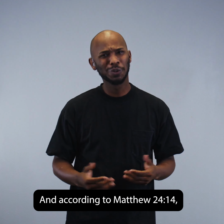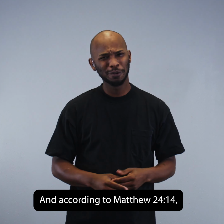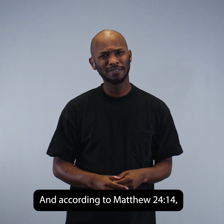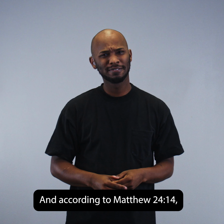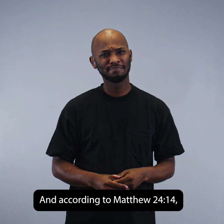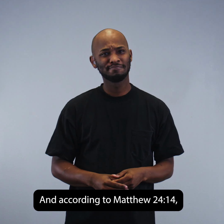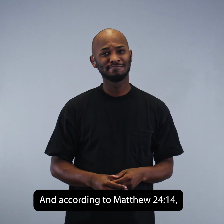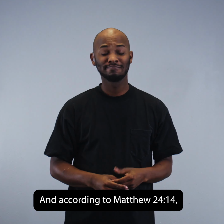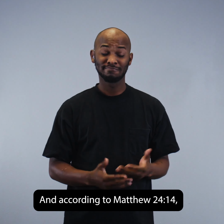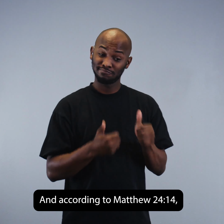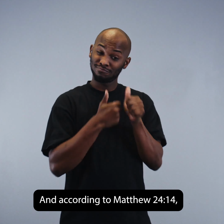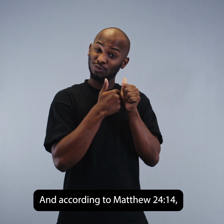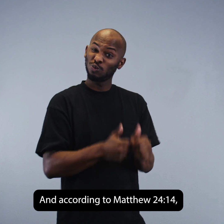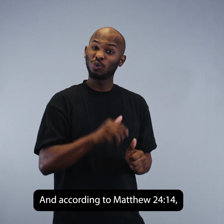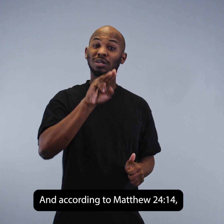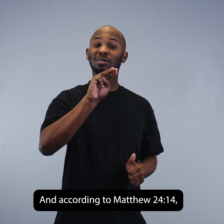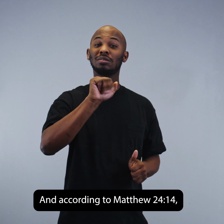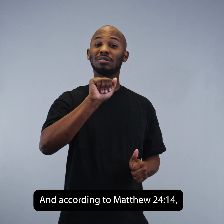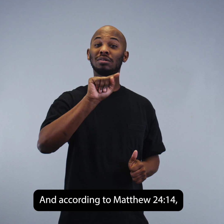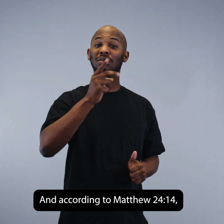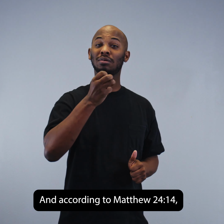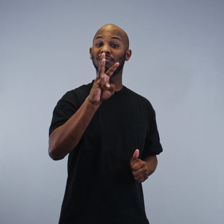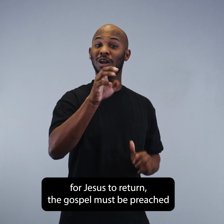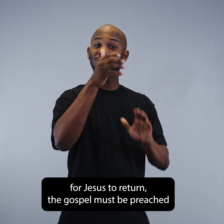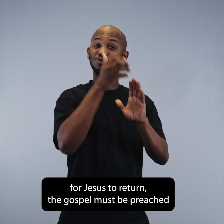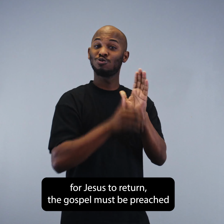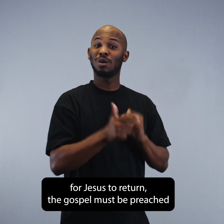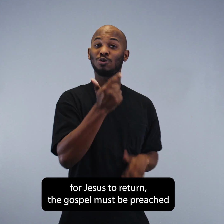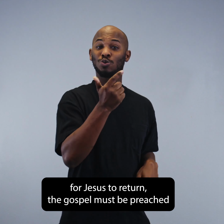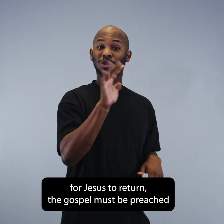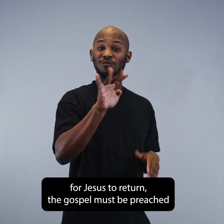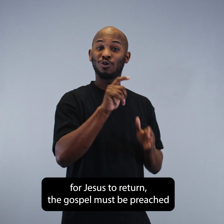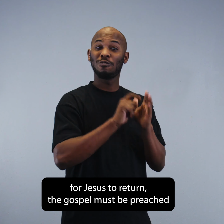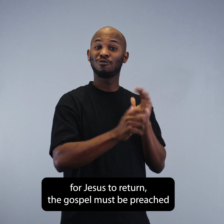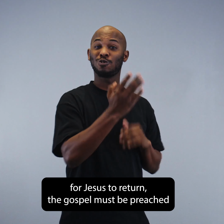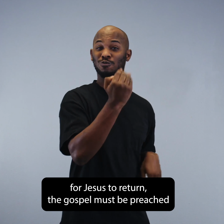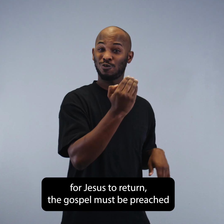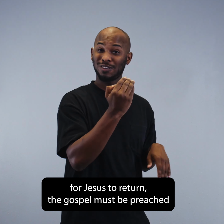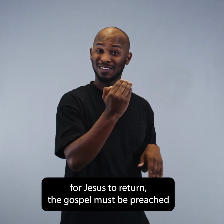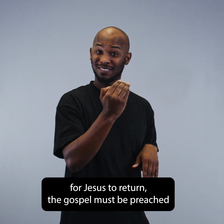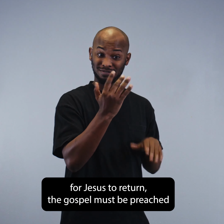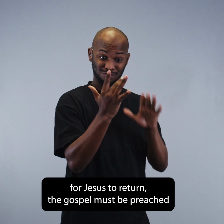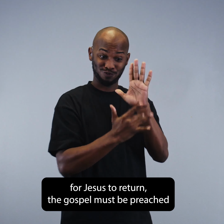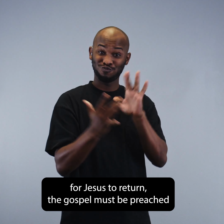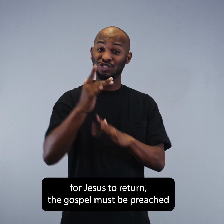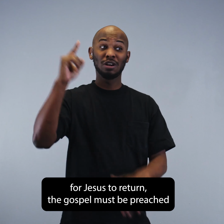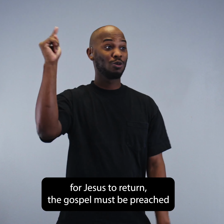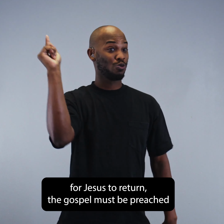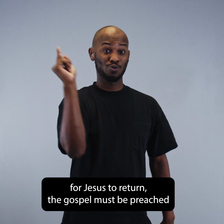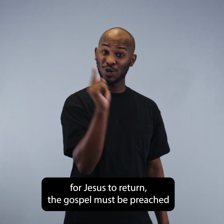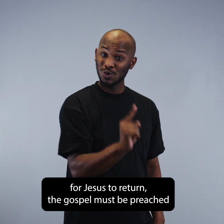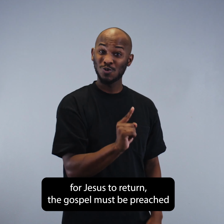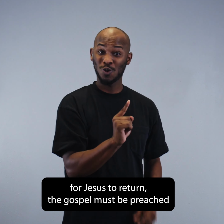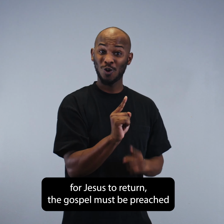And according to Matthew chapter 24, verse 14, for Jesus to return, the gospel must